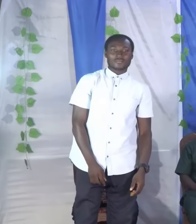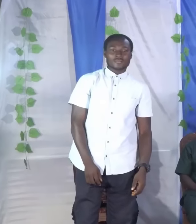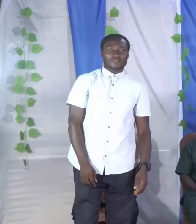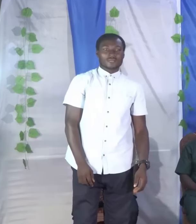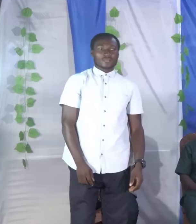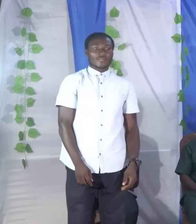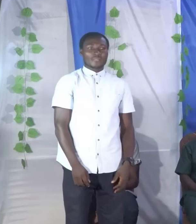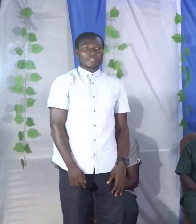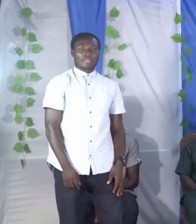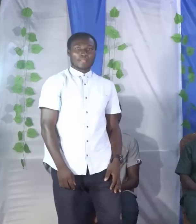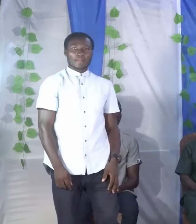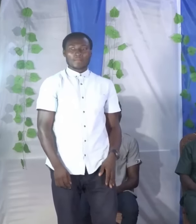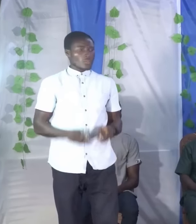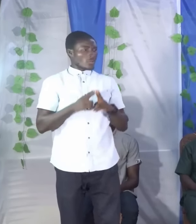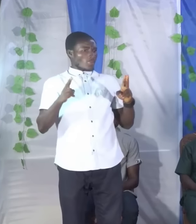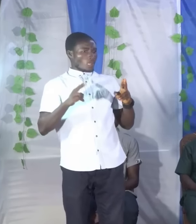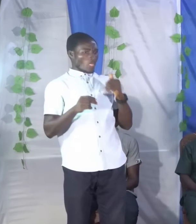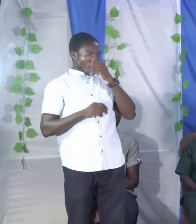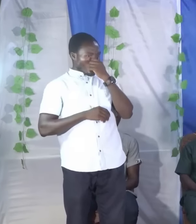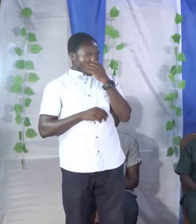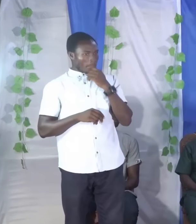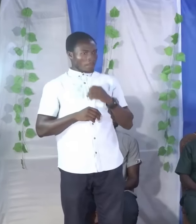mre wo ora fo wu tie me